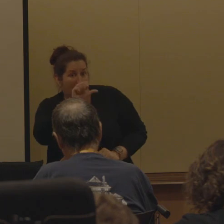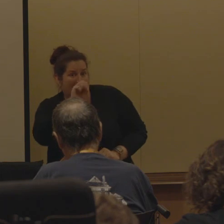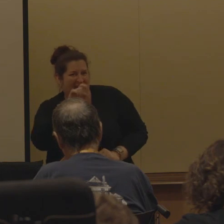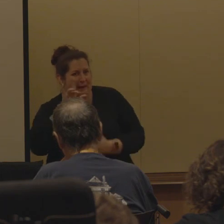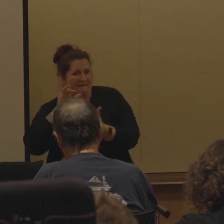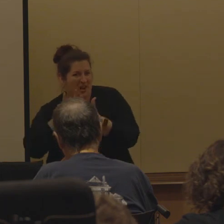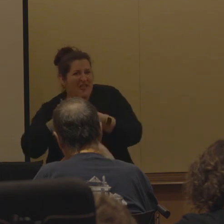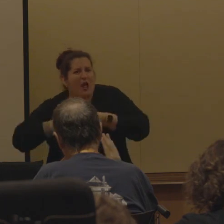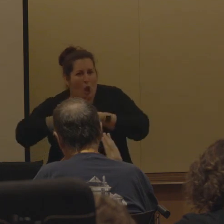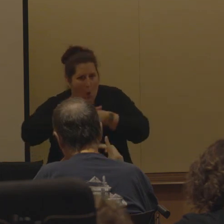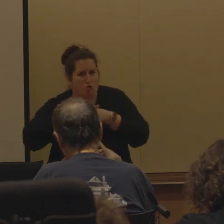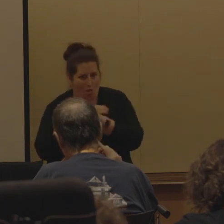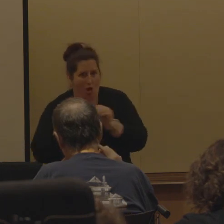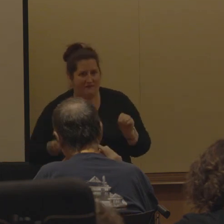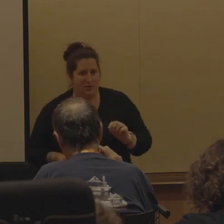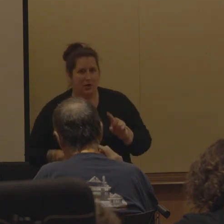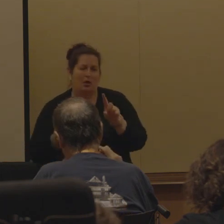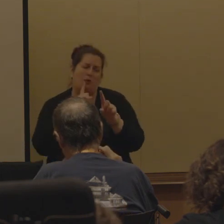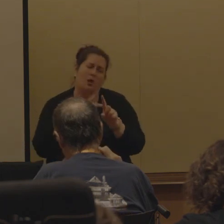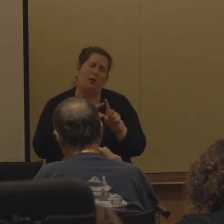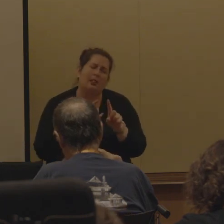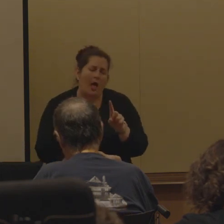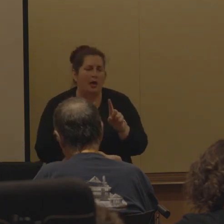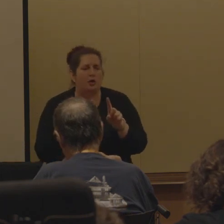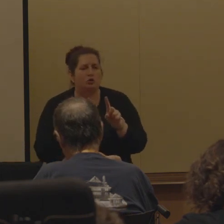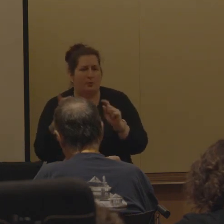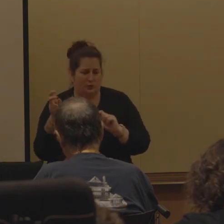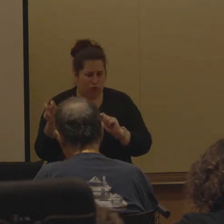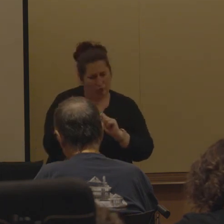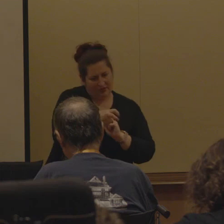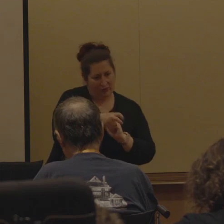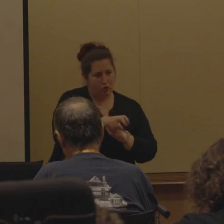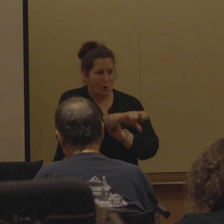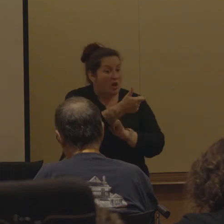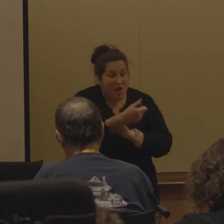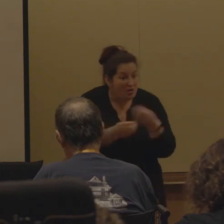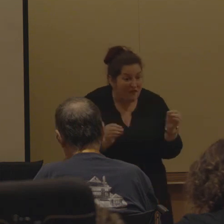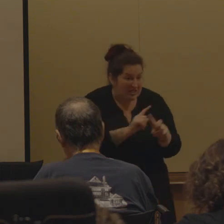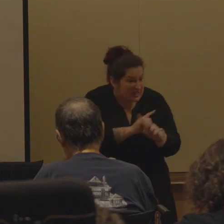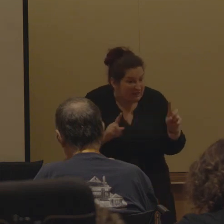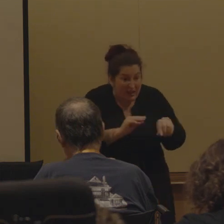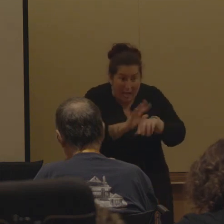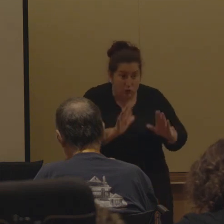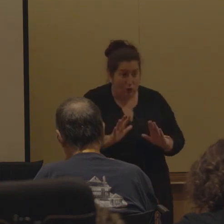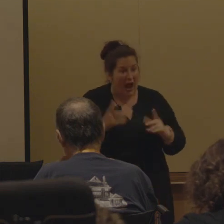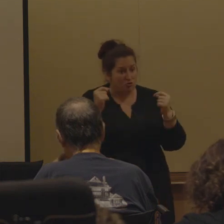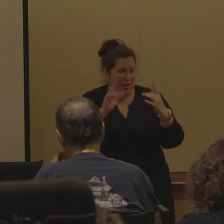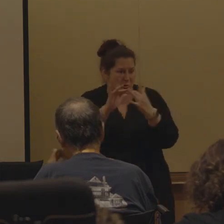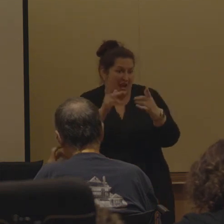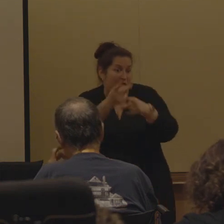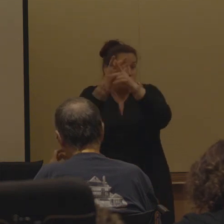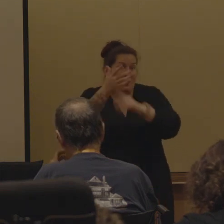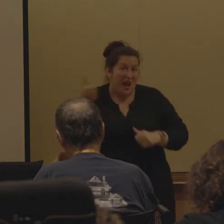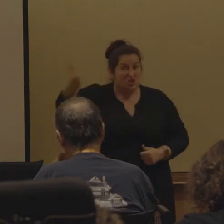and contact that local office. Because I really would like to do is to be switched to another office, because I tried to reach out to the supervisor of